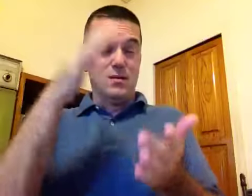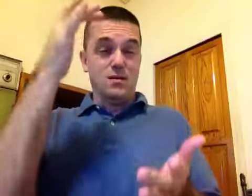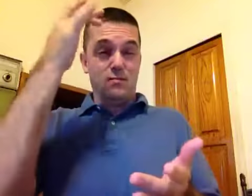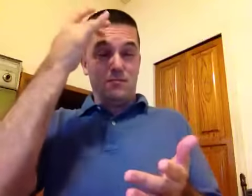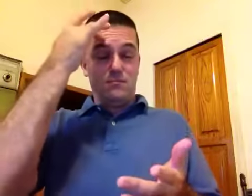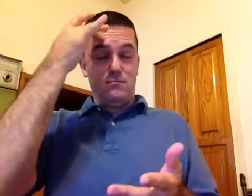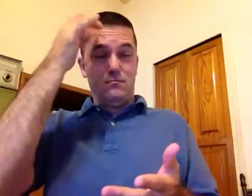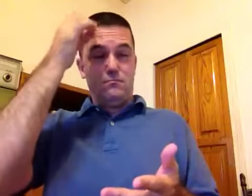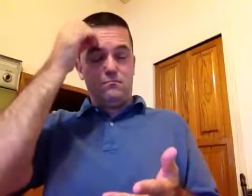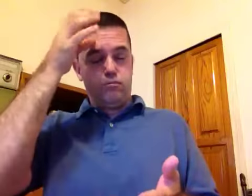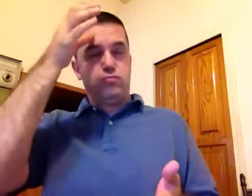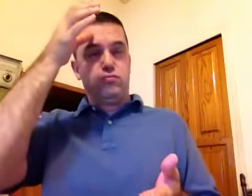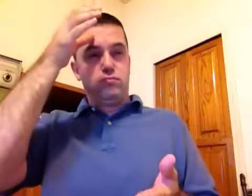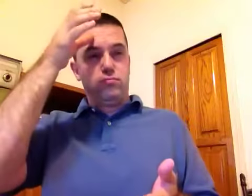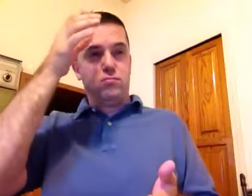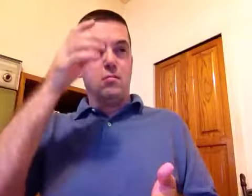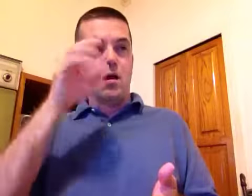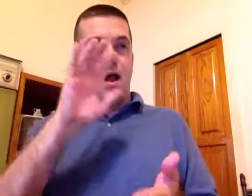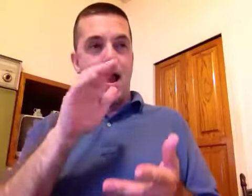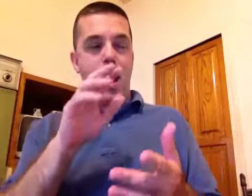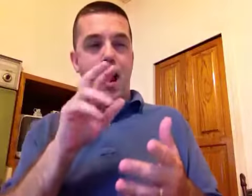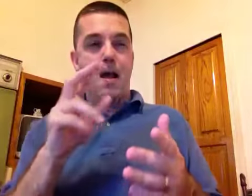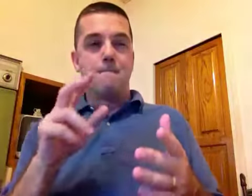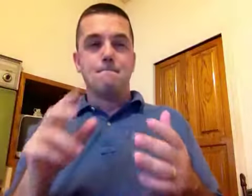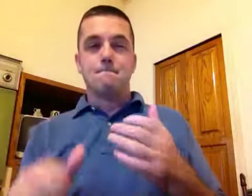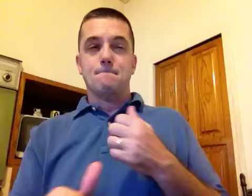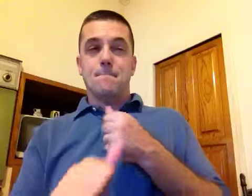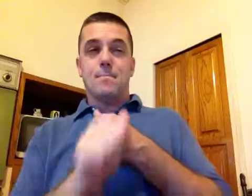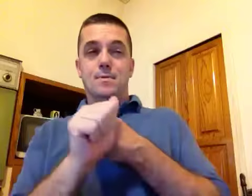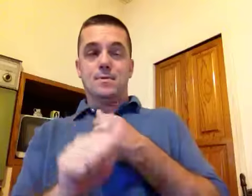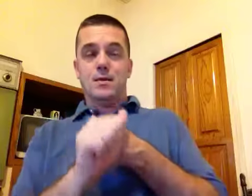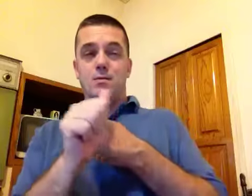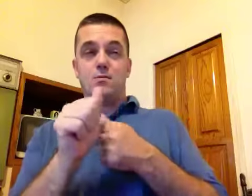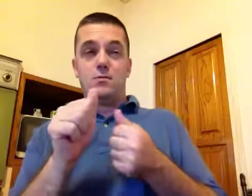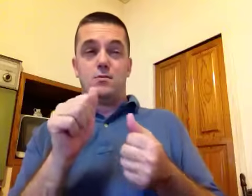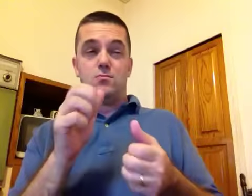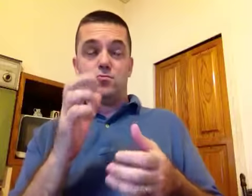they combine to make him vulnerable to get-rich-quick schemes.